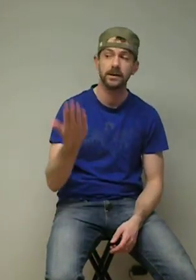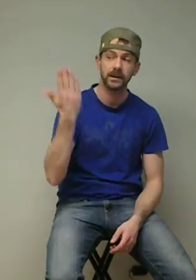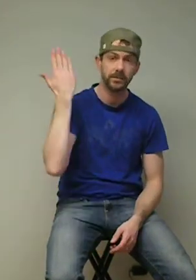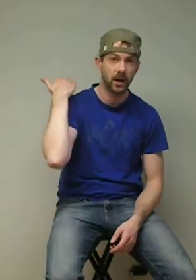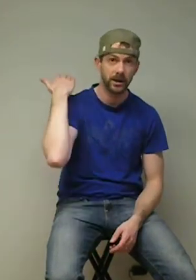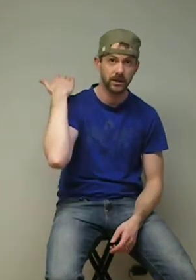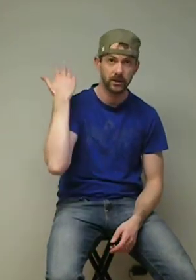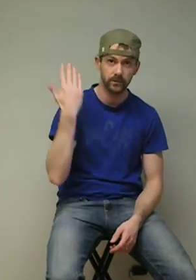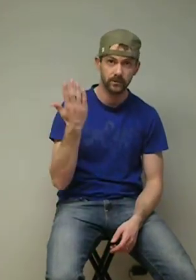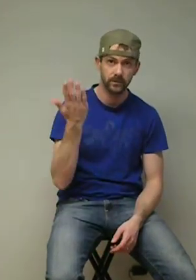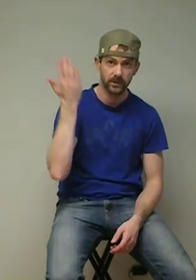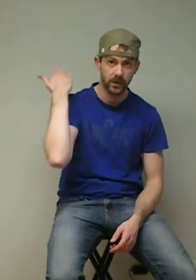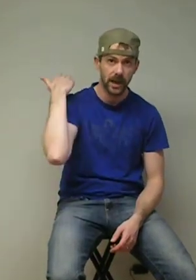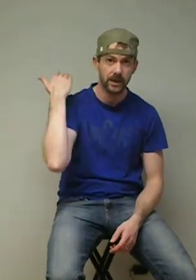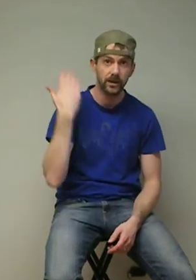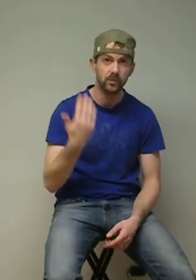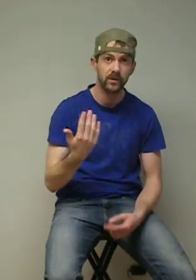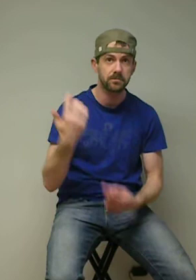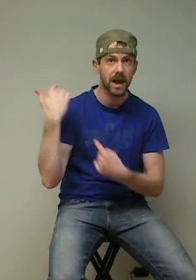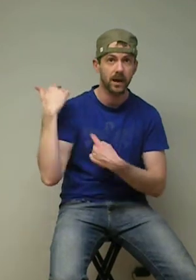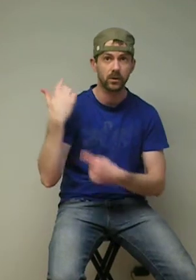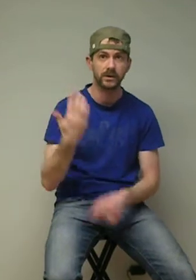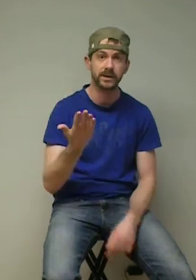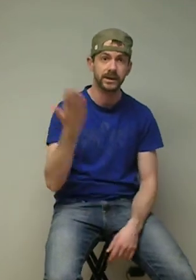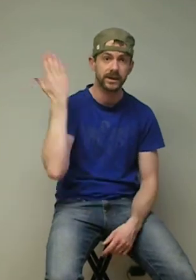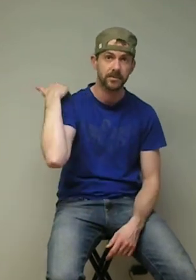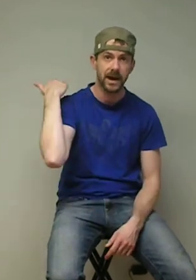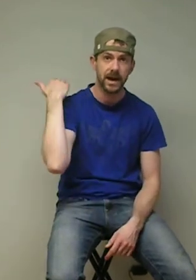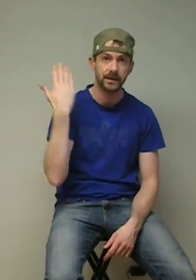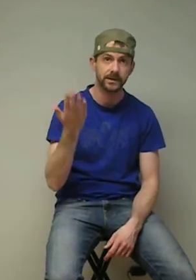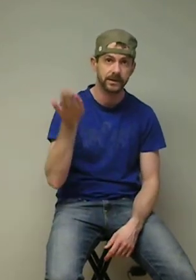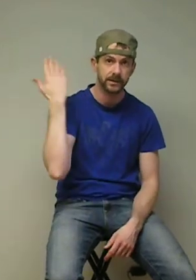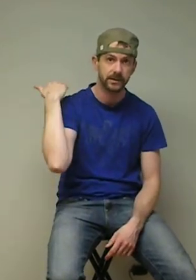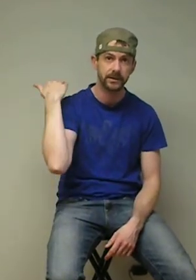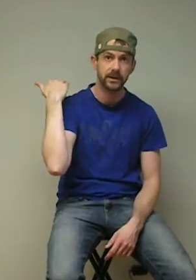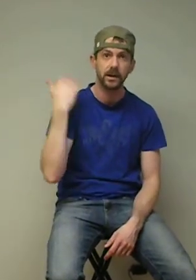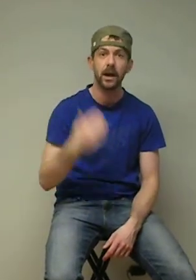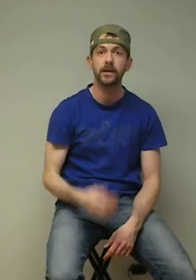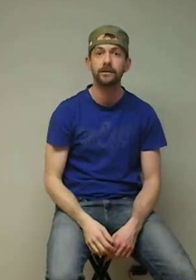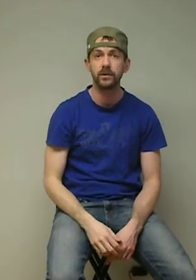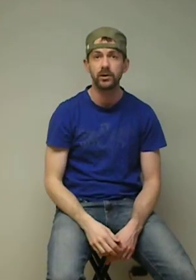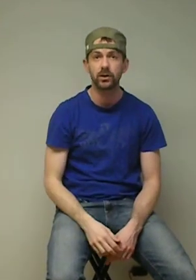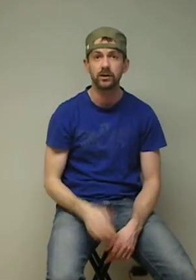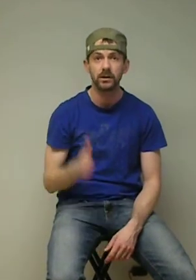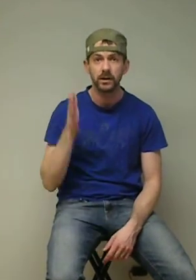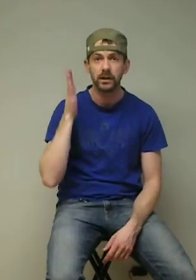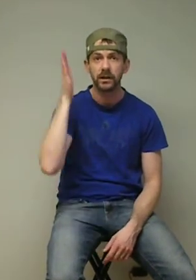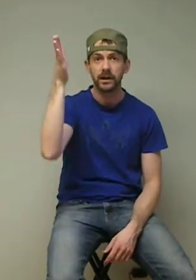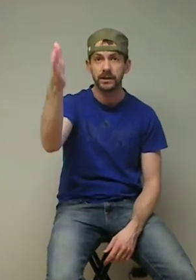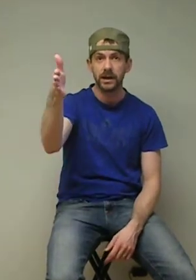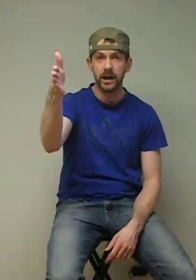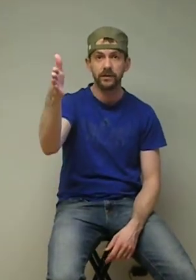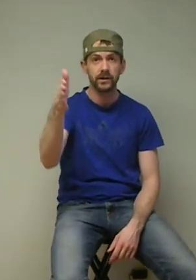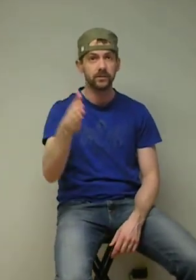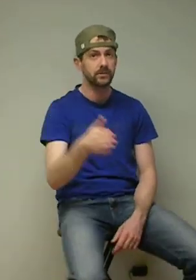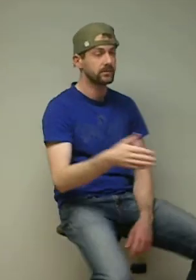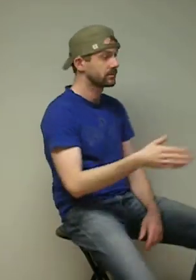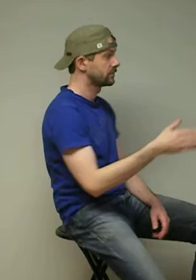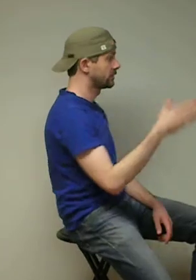is behind you. So anything moving backwards is in the past. And the future is ahead of you.